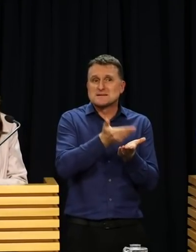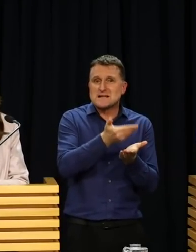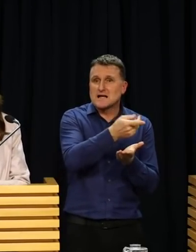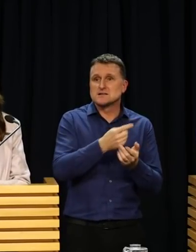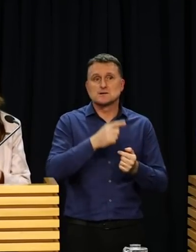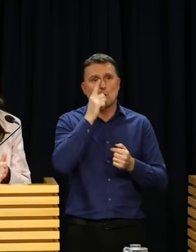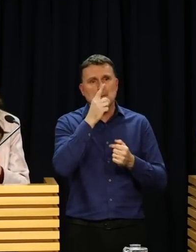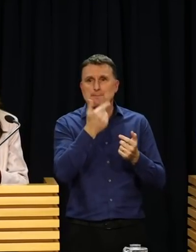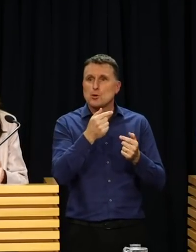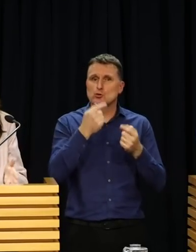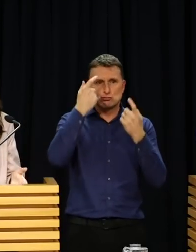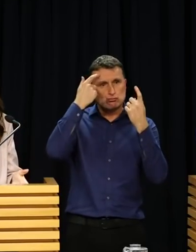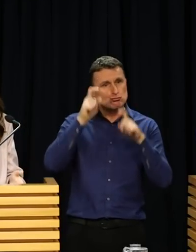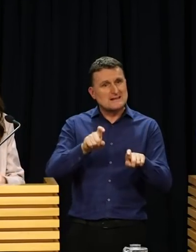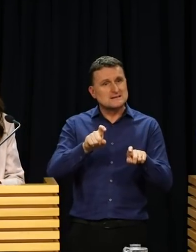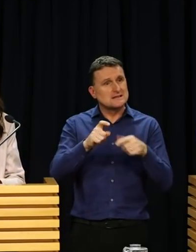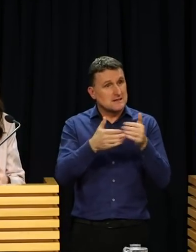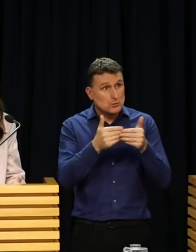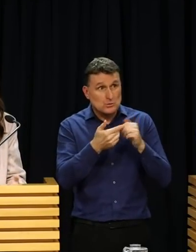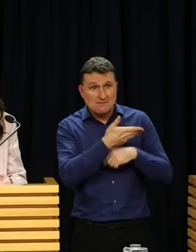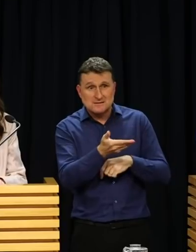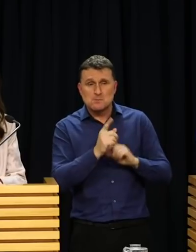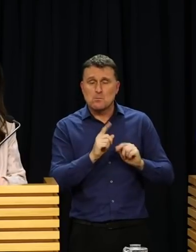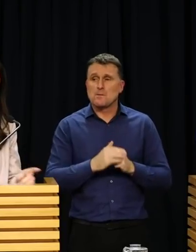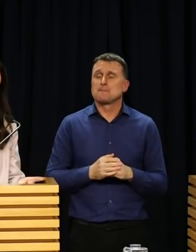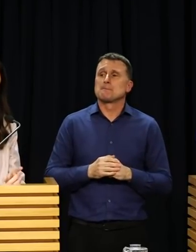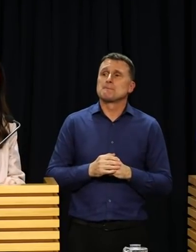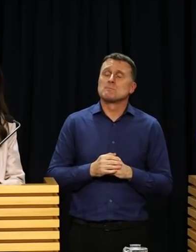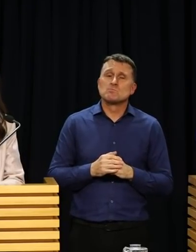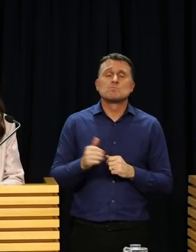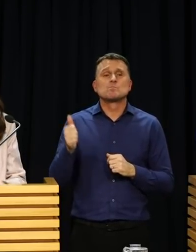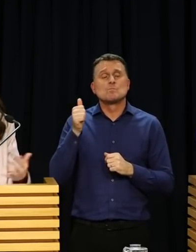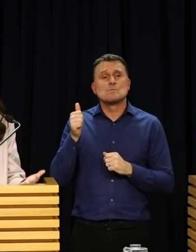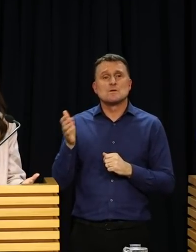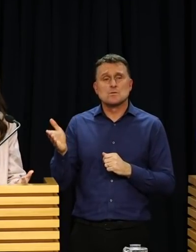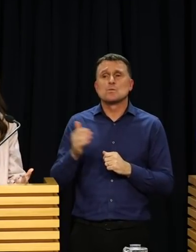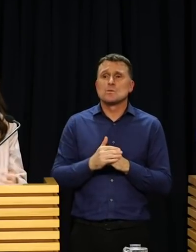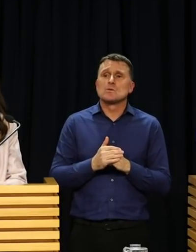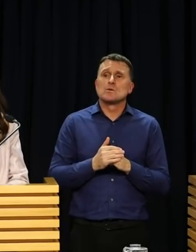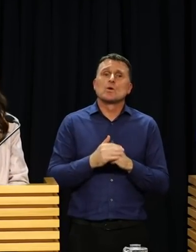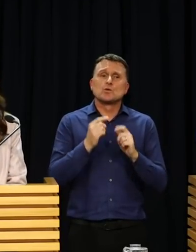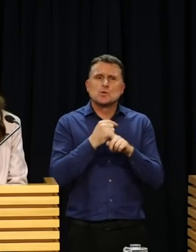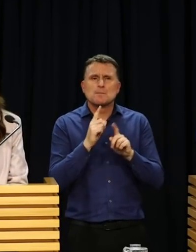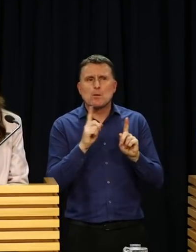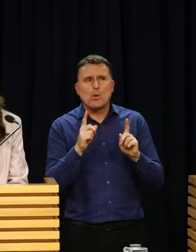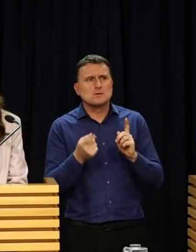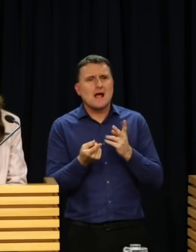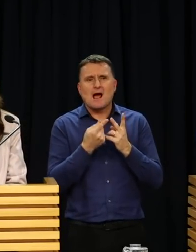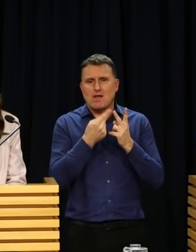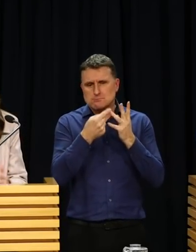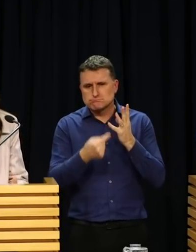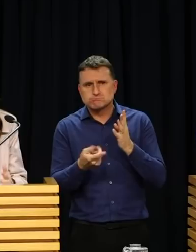pathways to residency for those affected? So look, what I would point to, whilst we're not speaking more broadly to what else might be included with